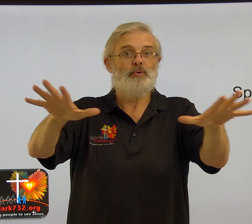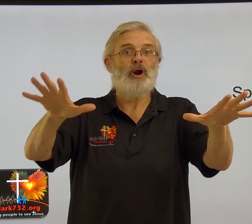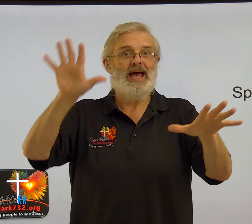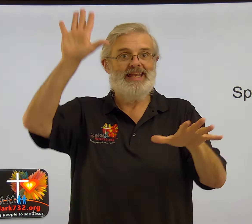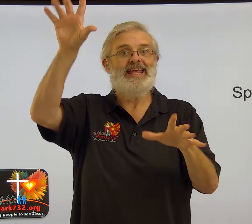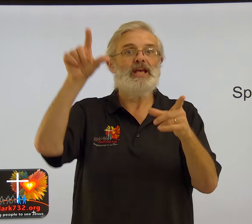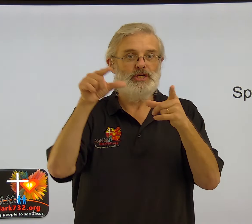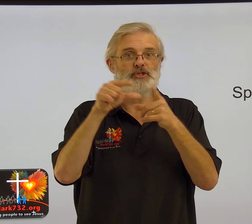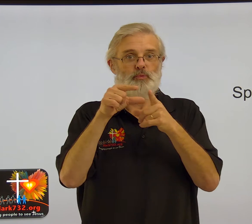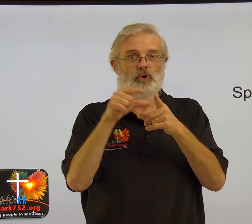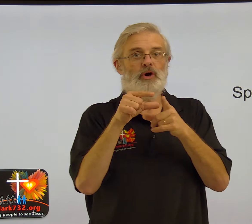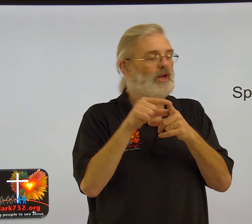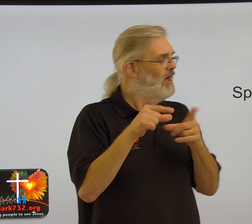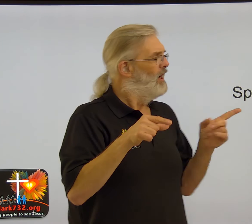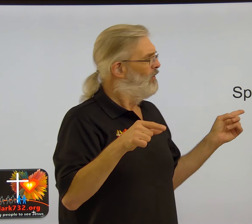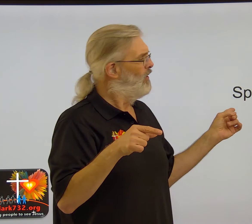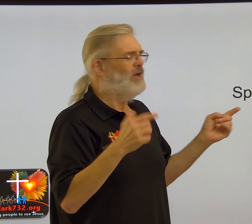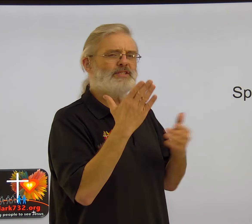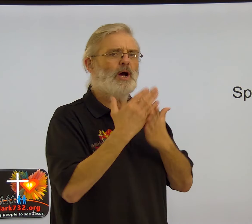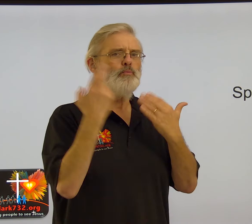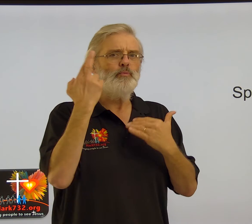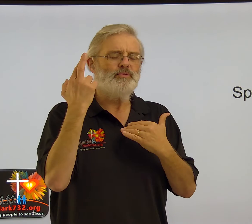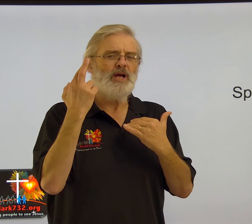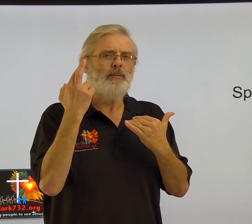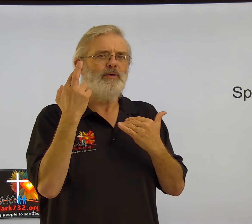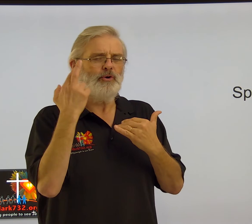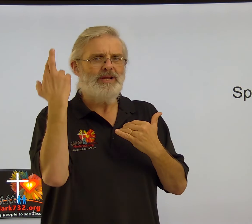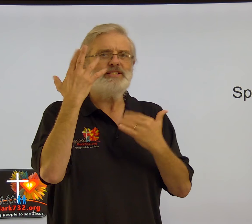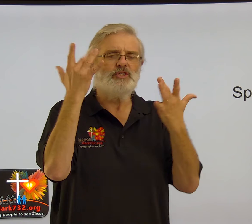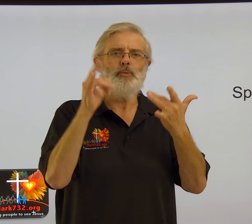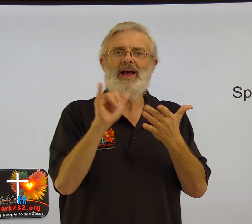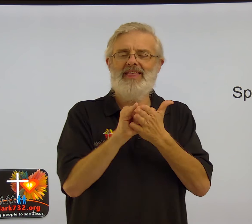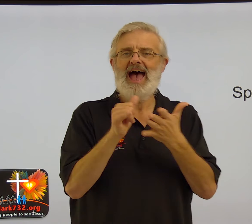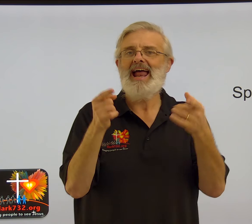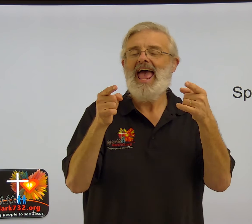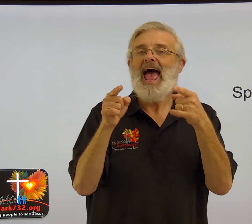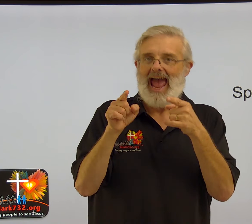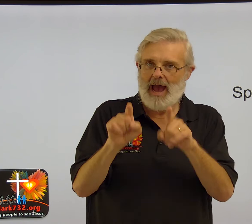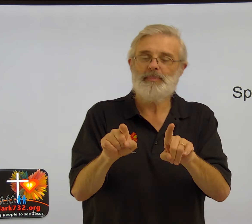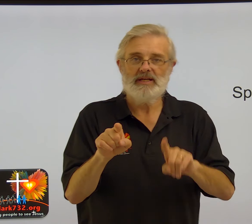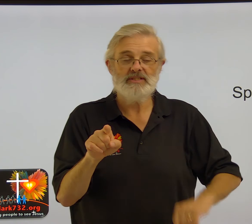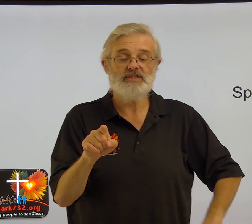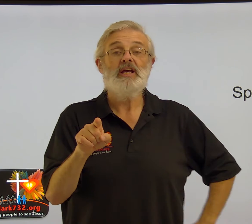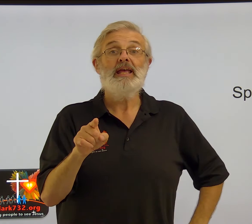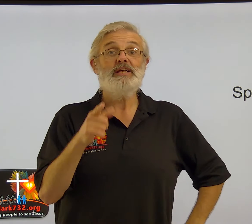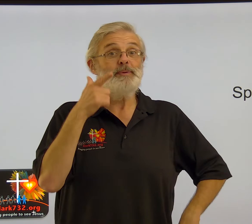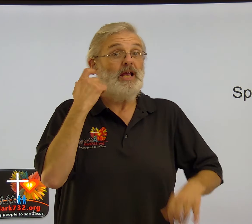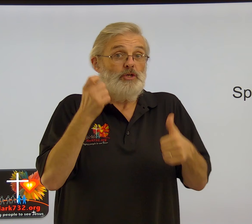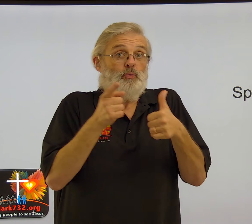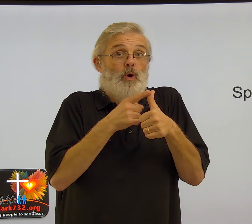spread His word. Well, there's some of the reasons why that happens is because,